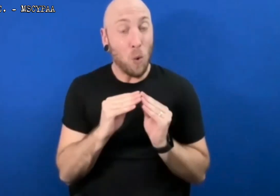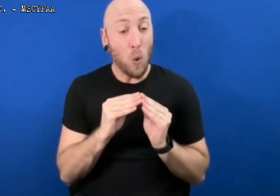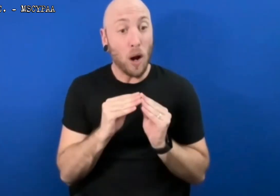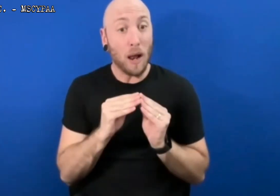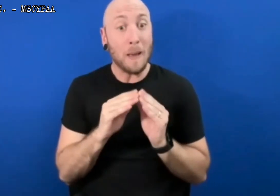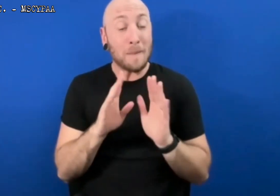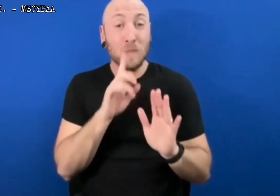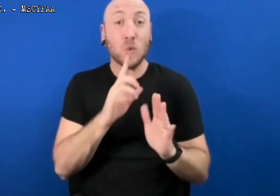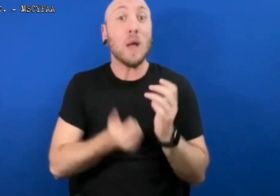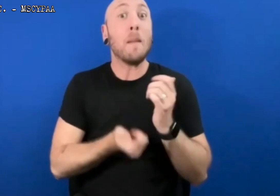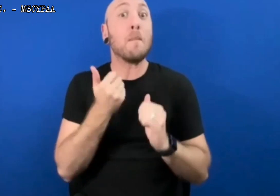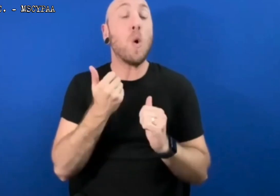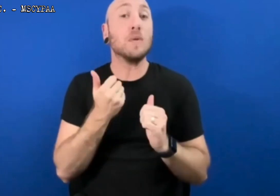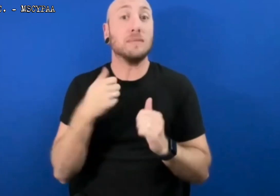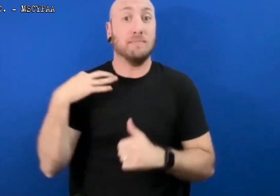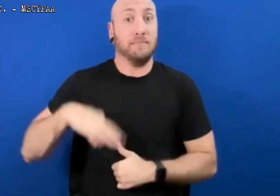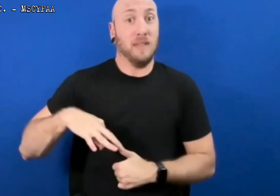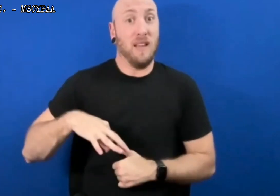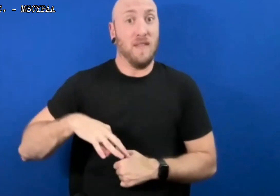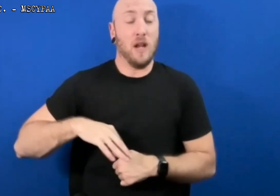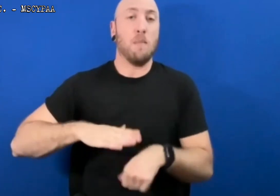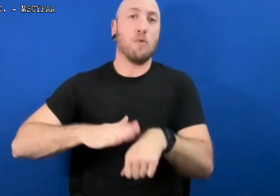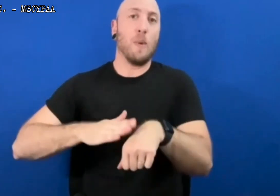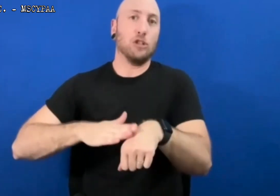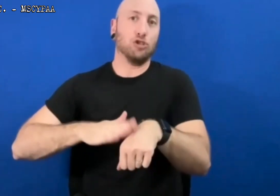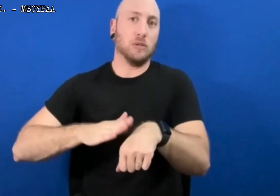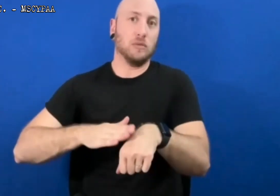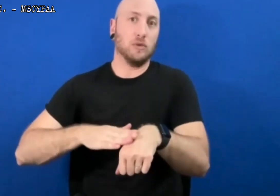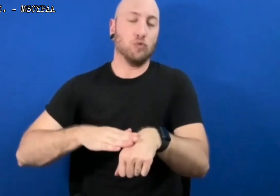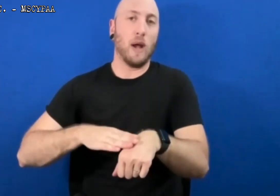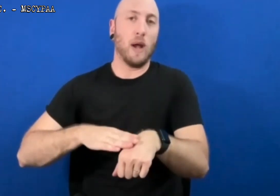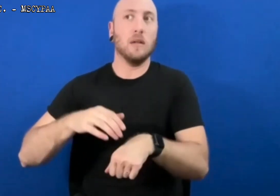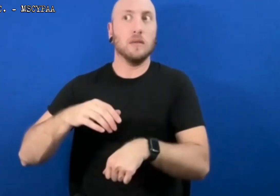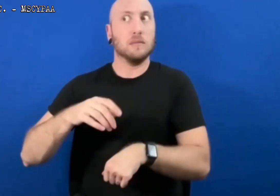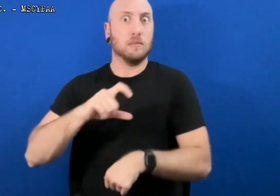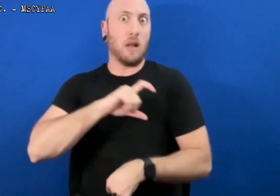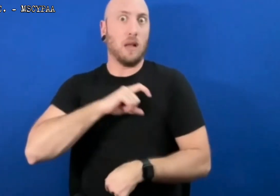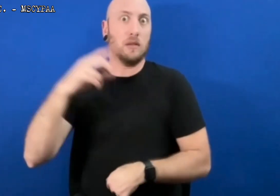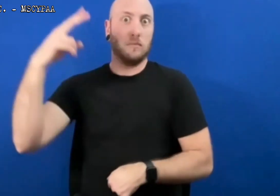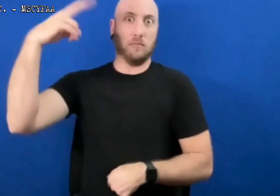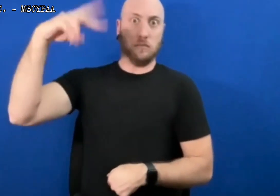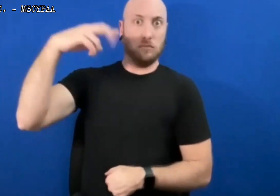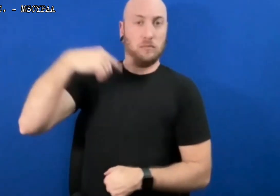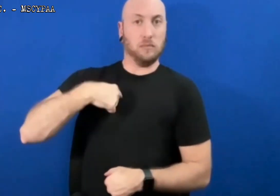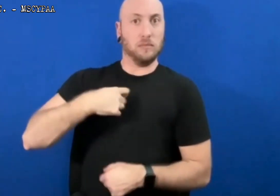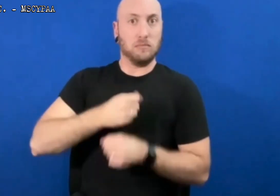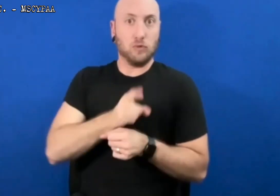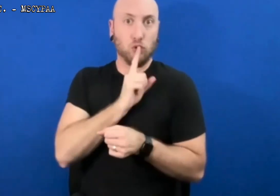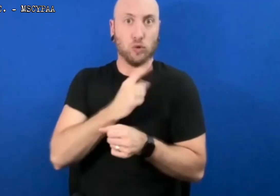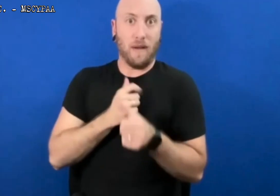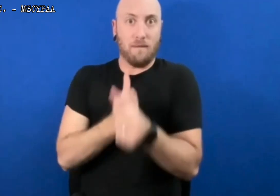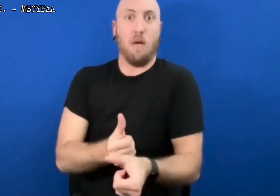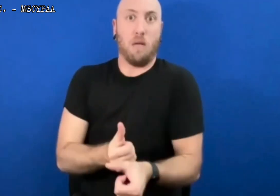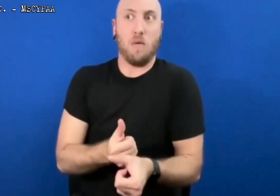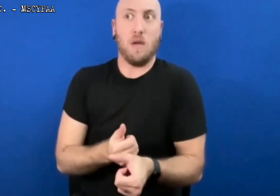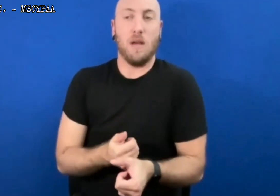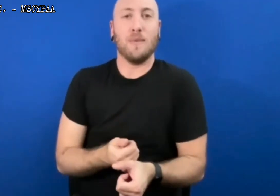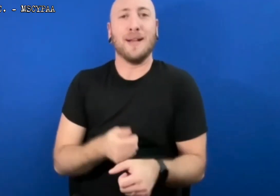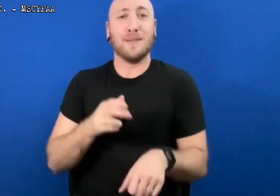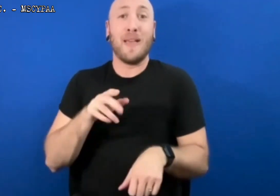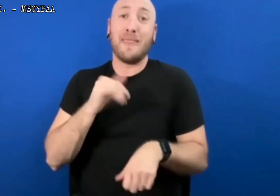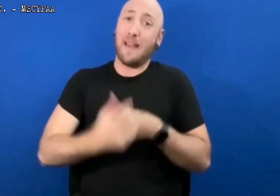was a really strong external support while I was kind of like messing around with like not doing the things I was supposed to do in Alcoholics